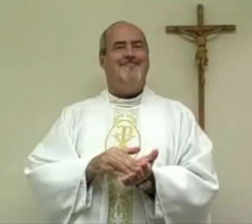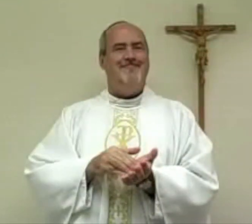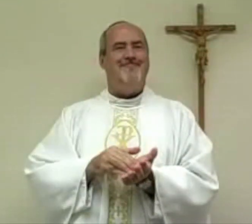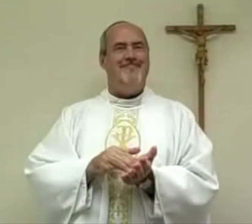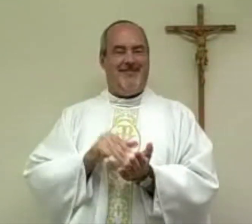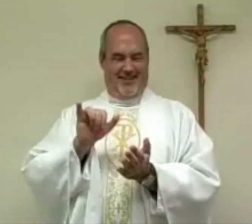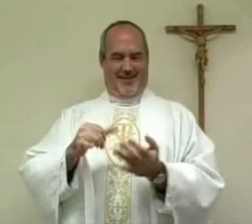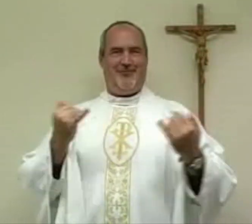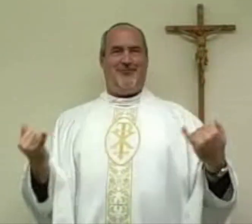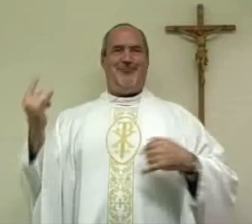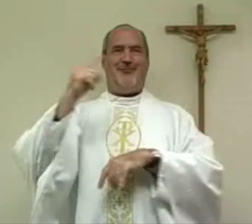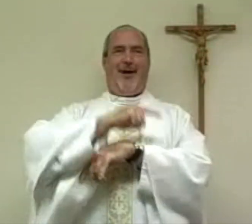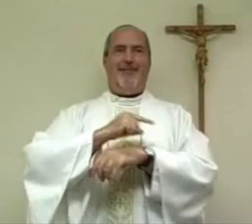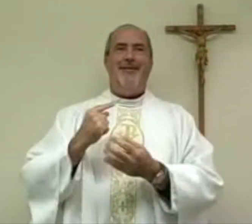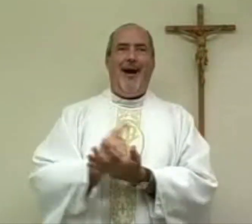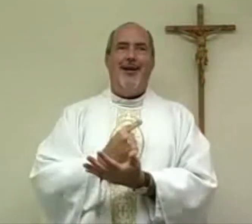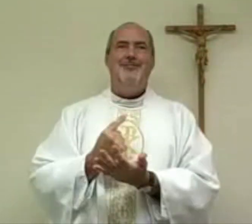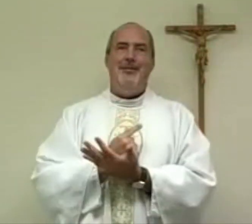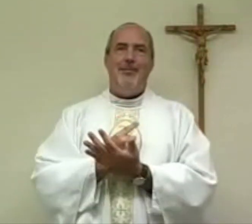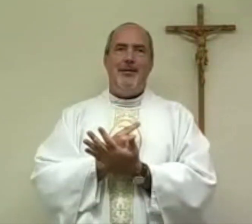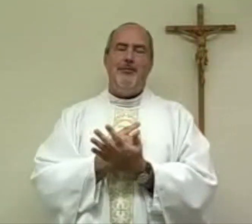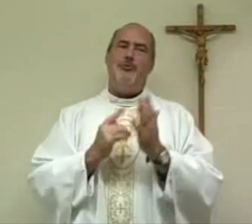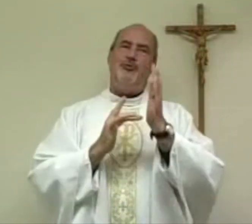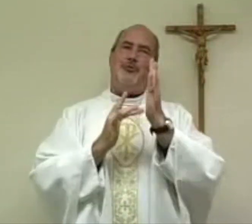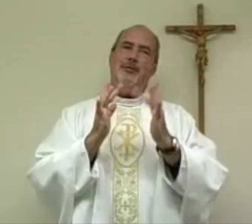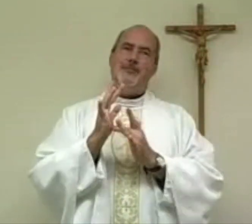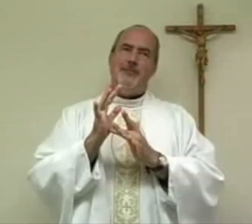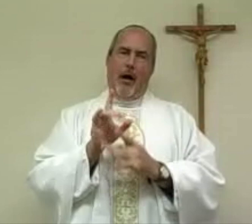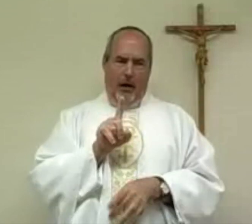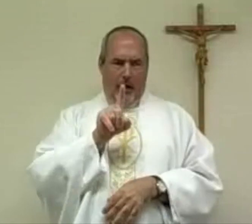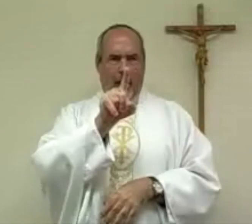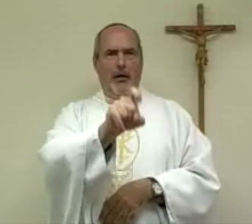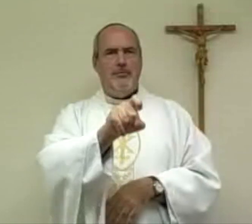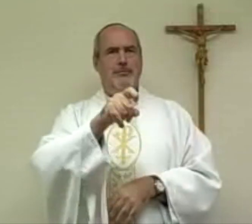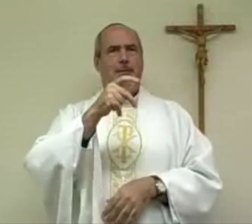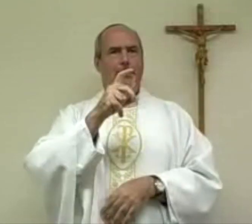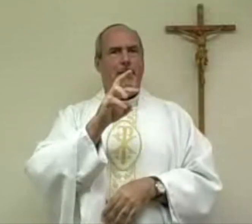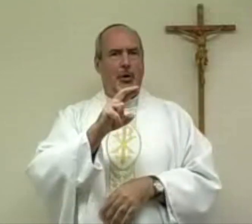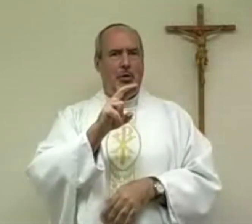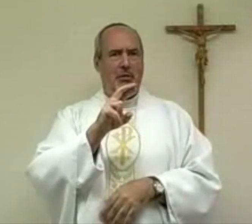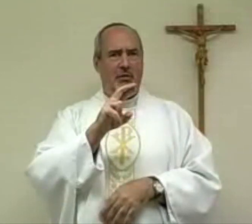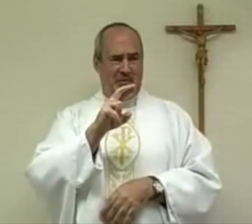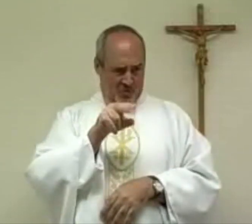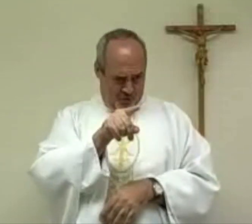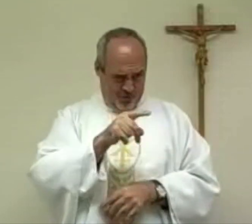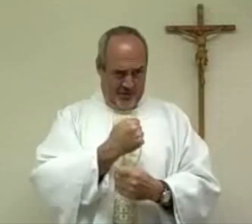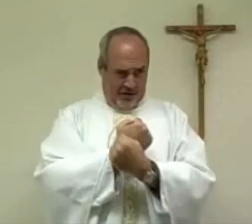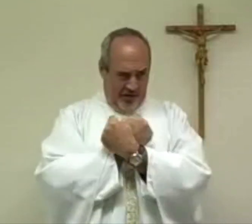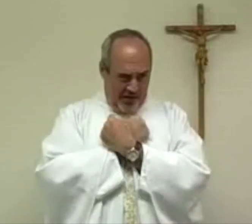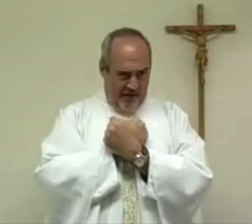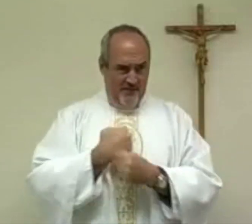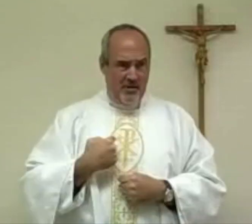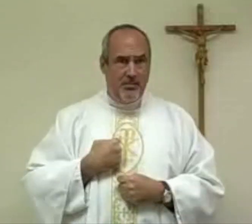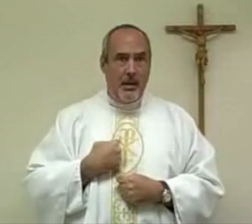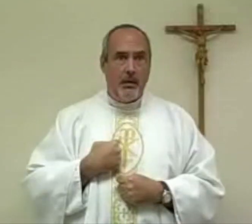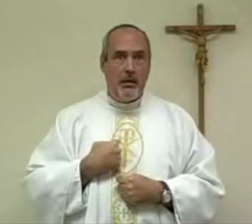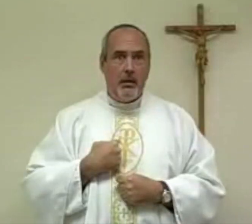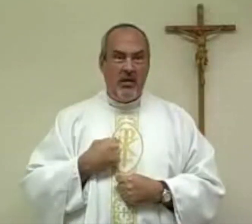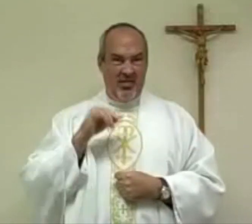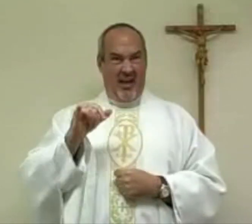again and again and again. And in today's gospel, Jesus asked Peter, he said, "Do you